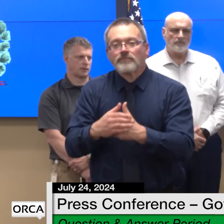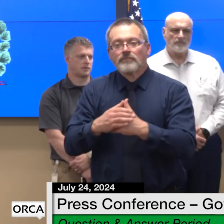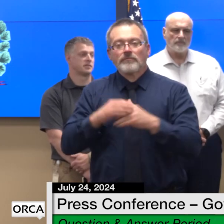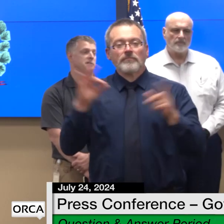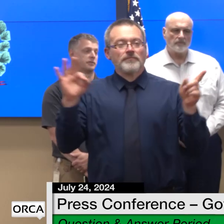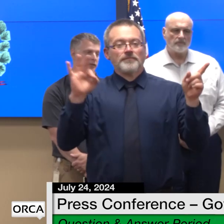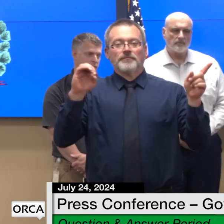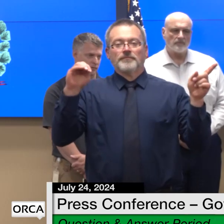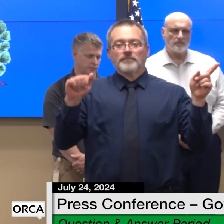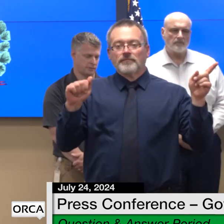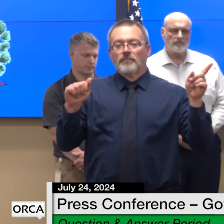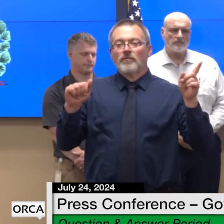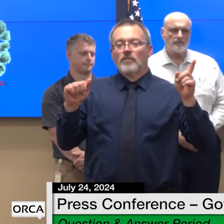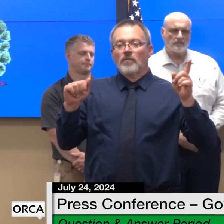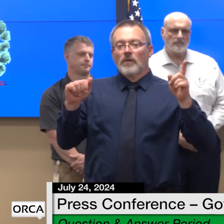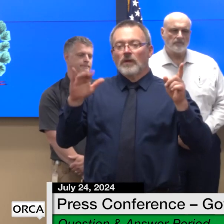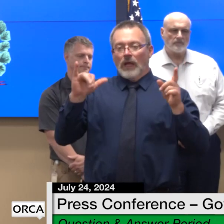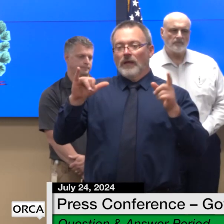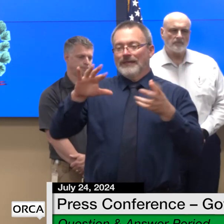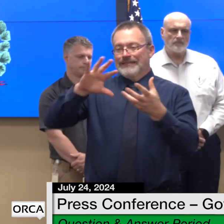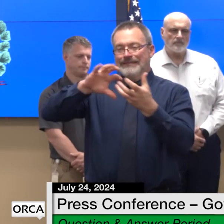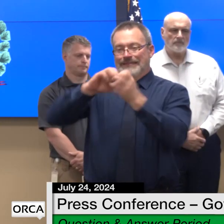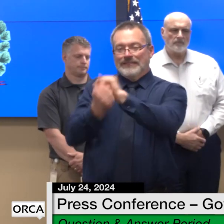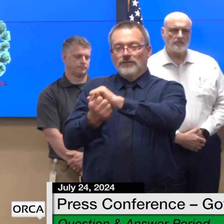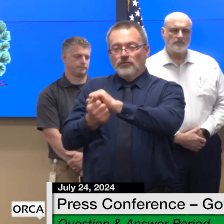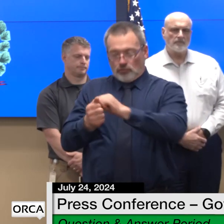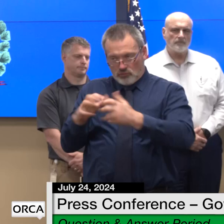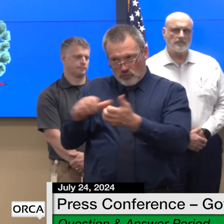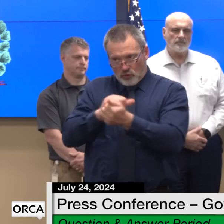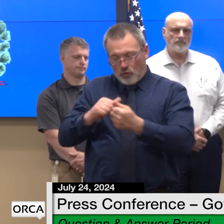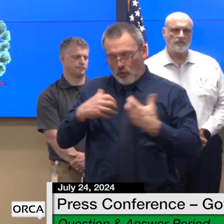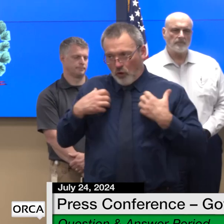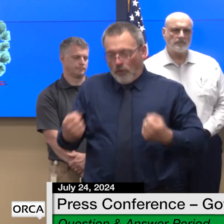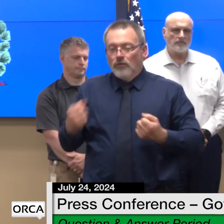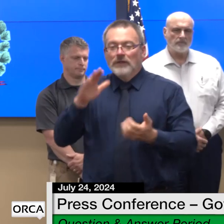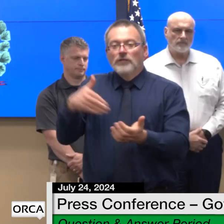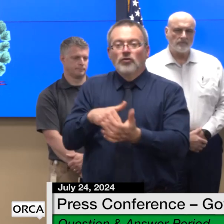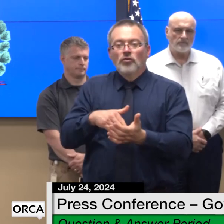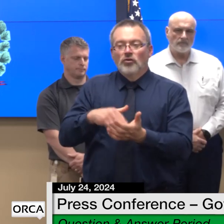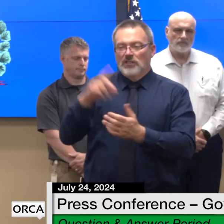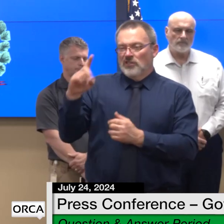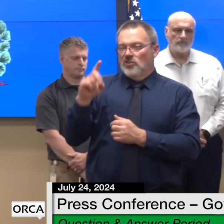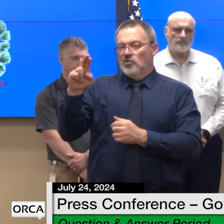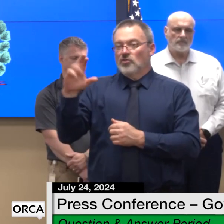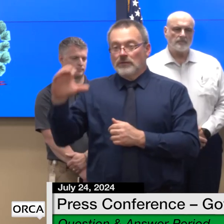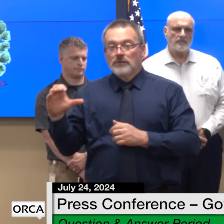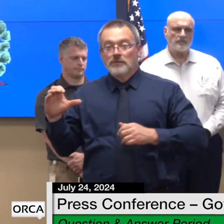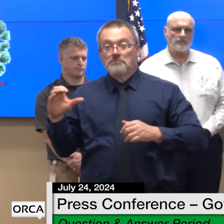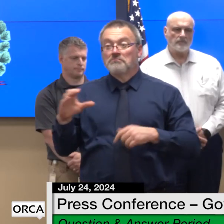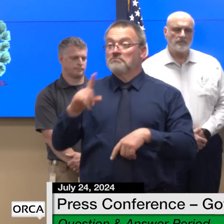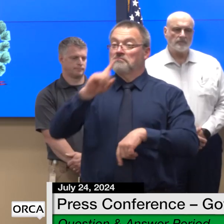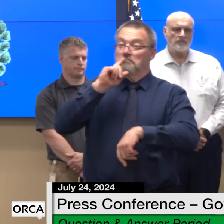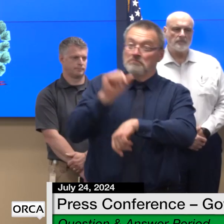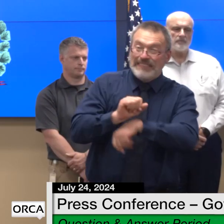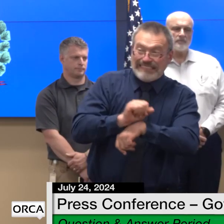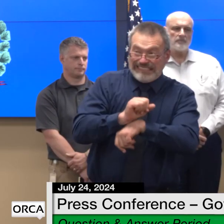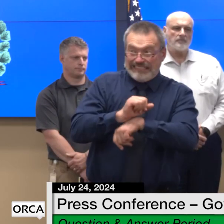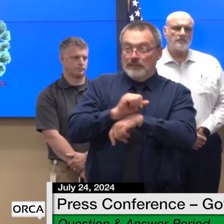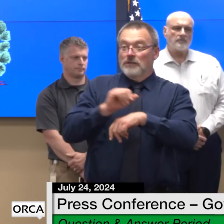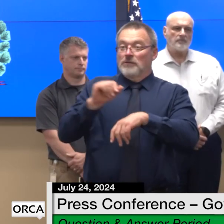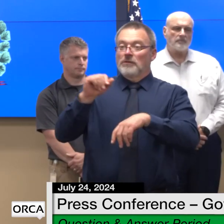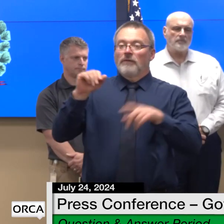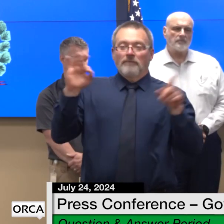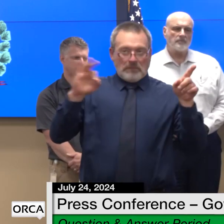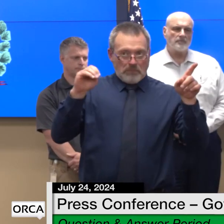MARCs. Disaster recovery centers, sorry. So if we do get a declaration for IA, they will set